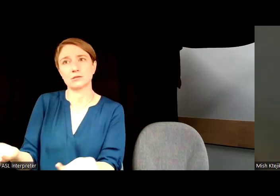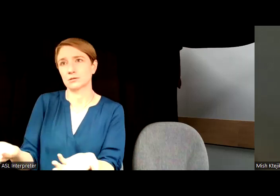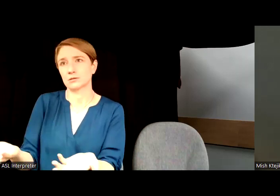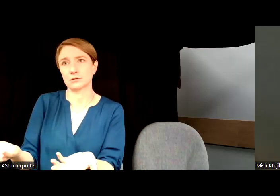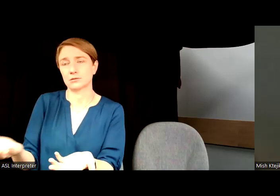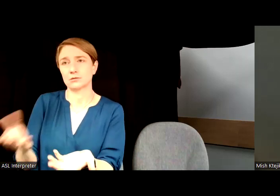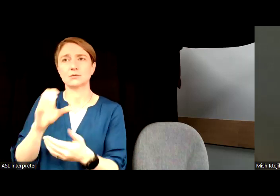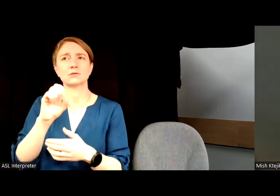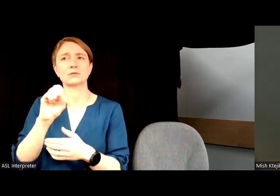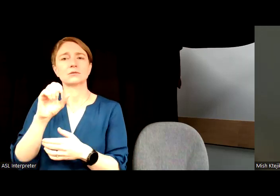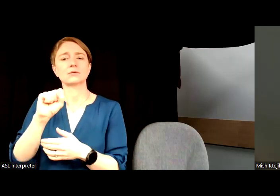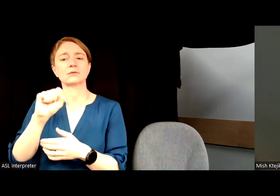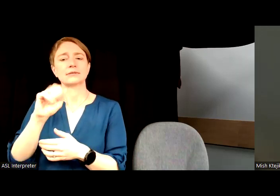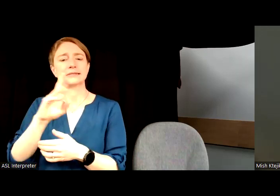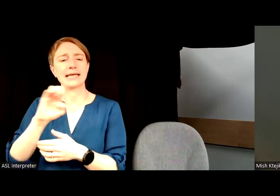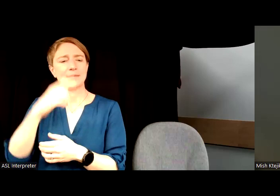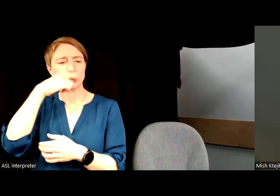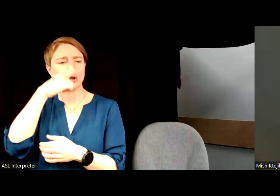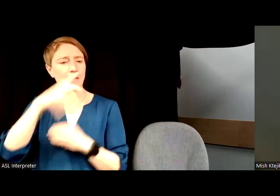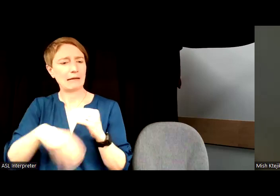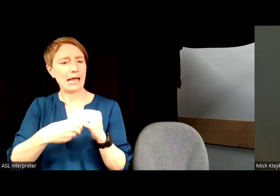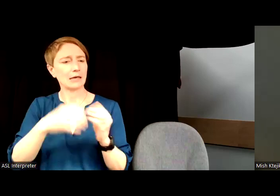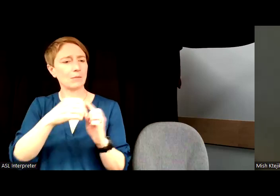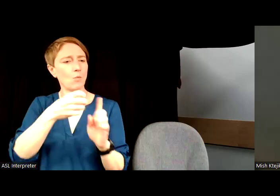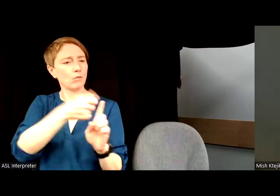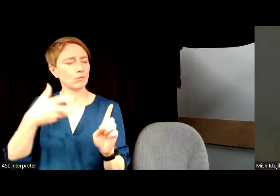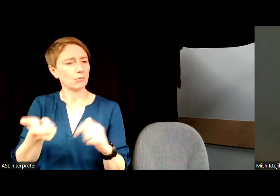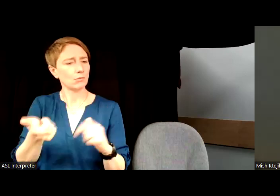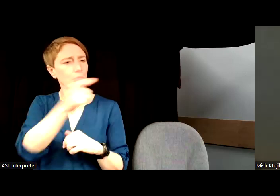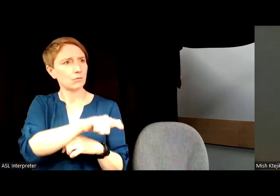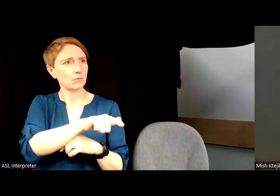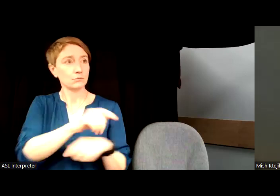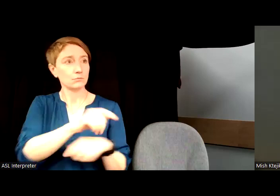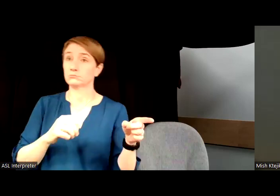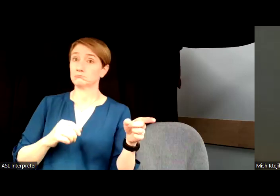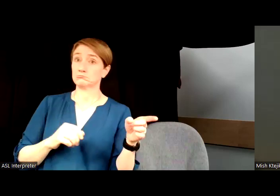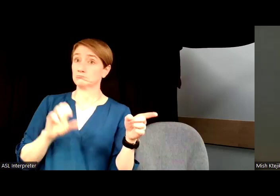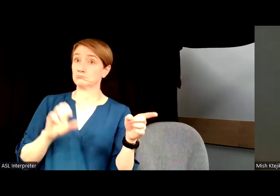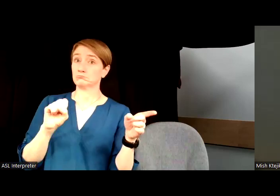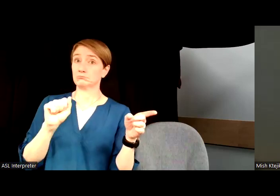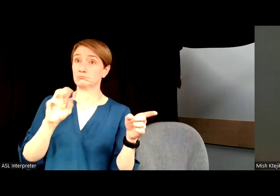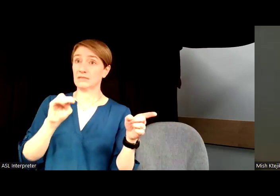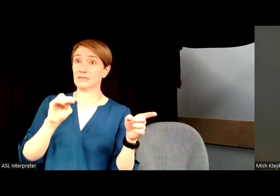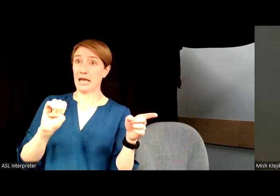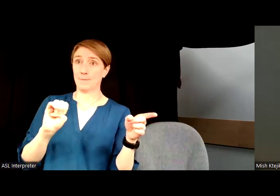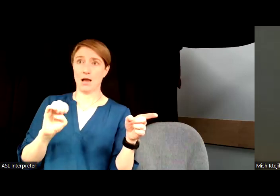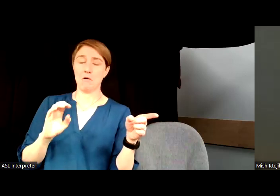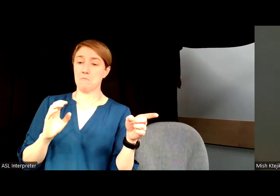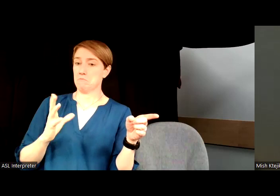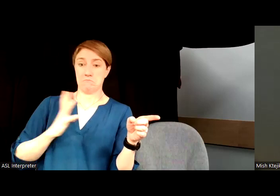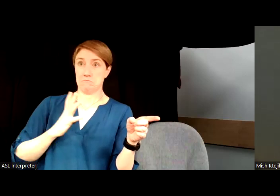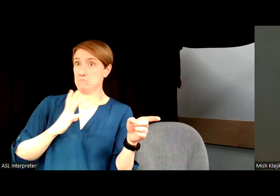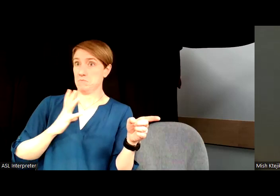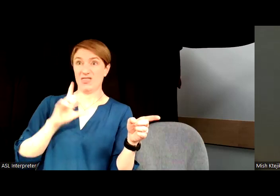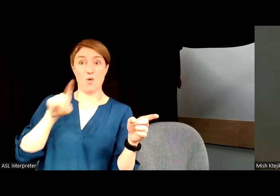Sammy, can you add in your thoughts on that? That's good. I mean, the